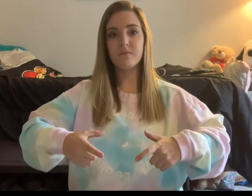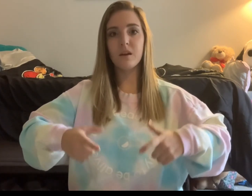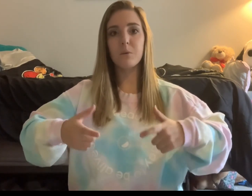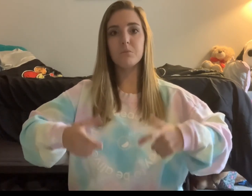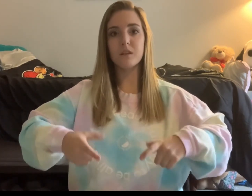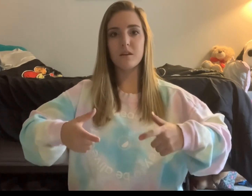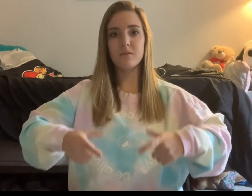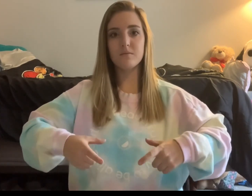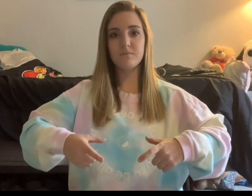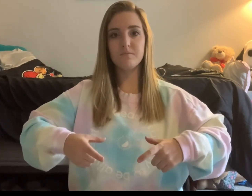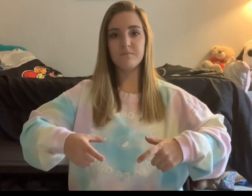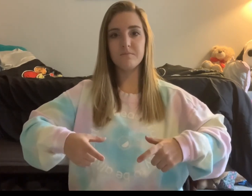Plate.